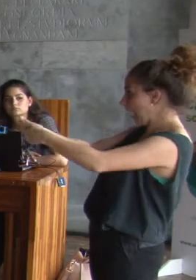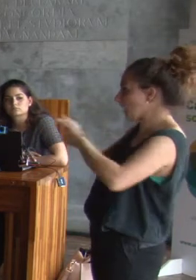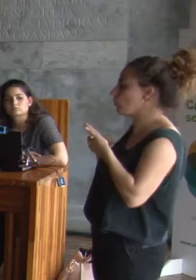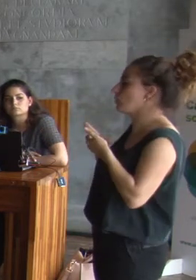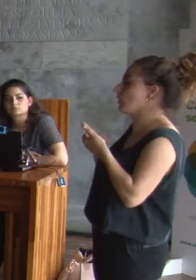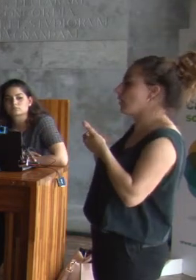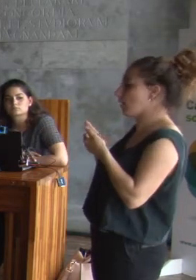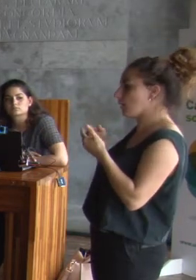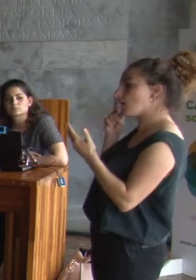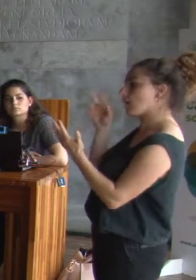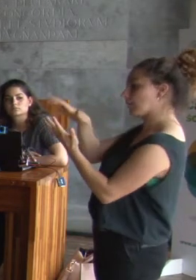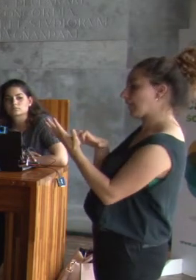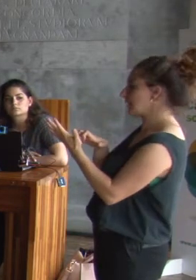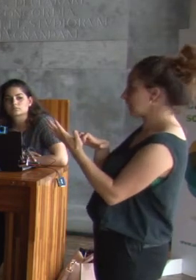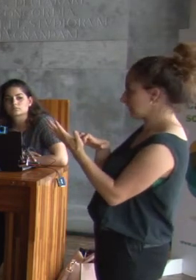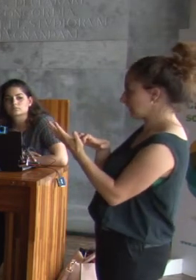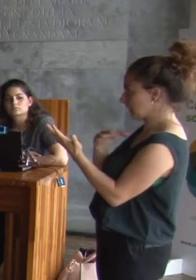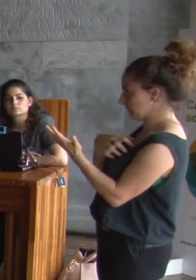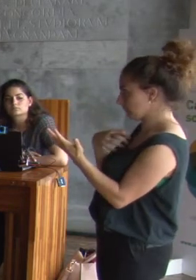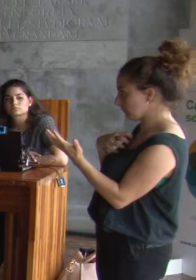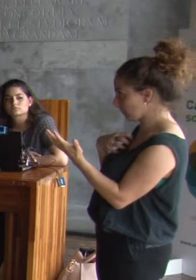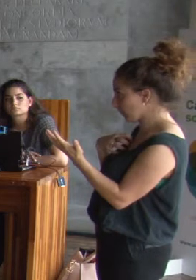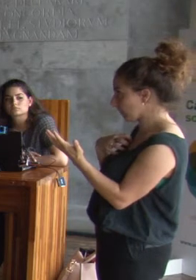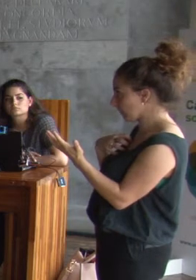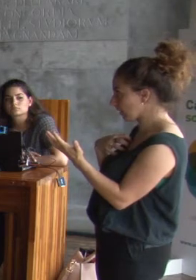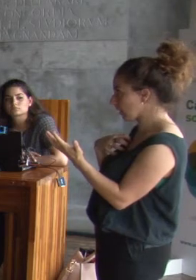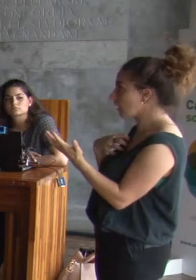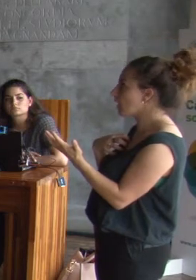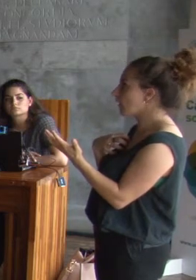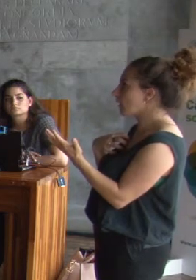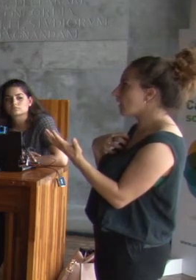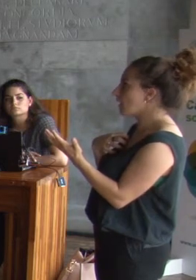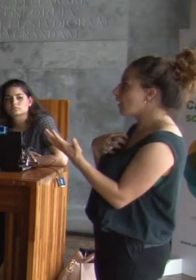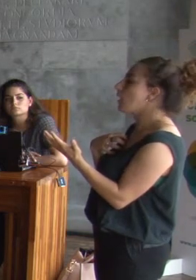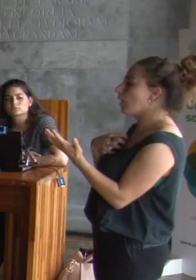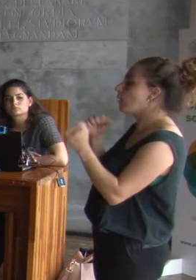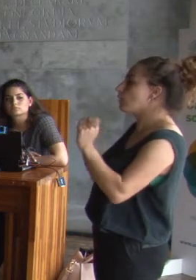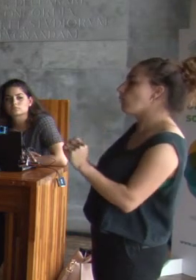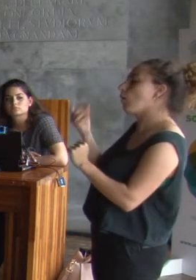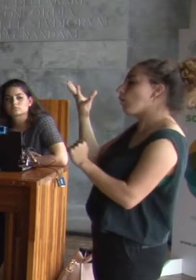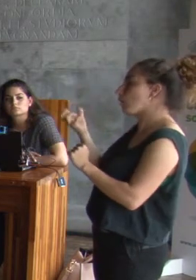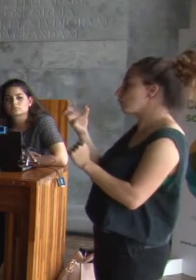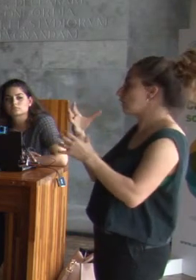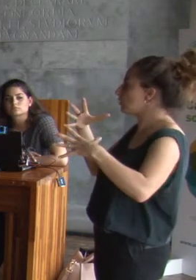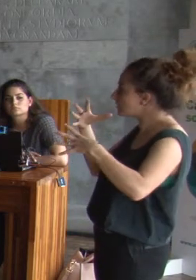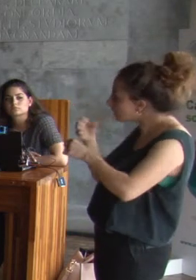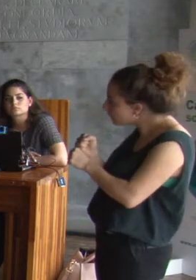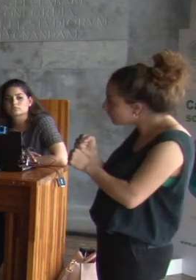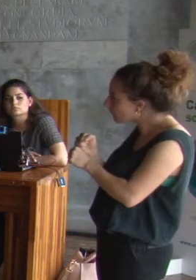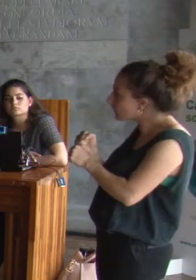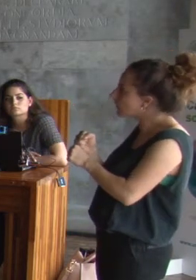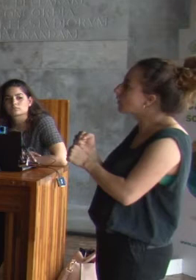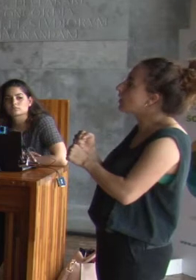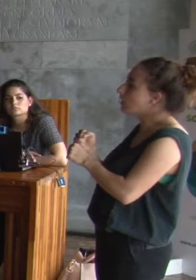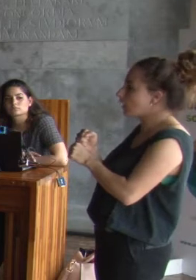at scientific text and in fact operate some common sense simplification operations that allow our messages